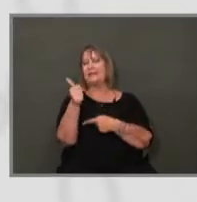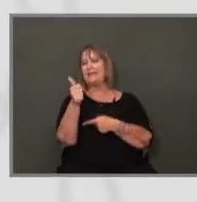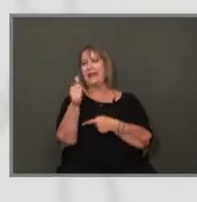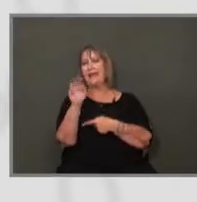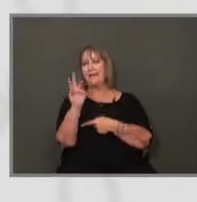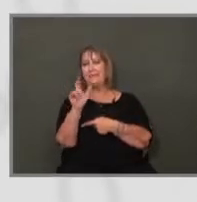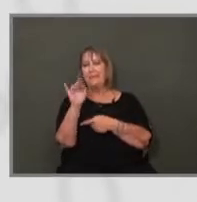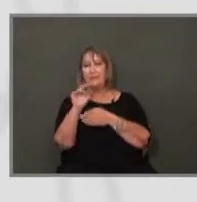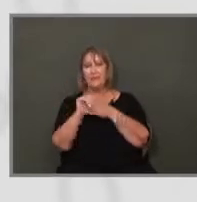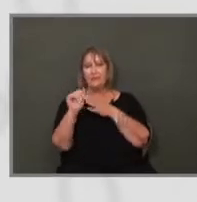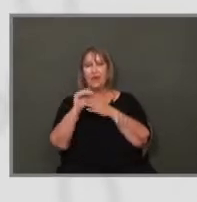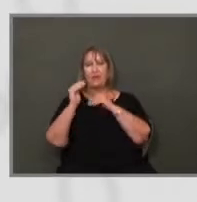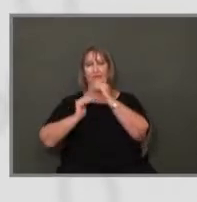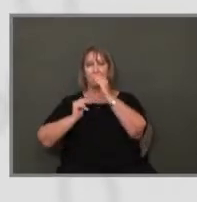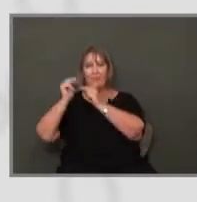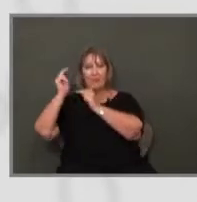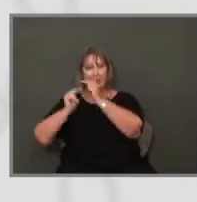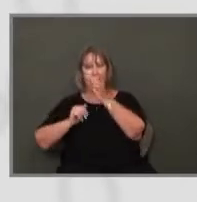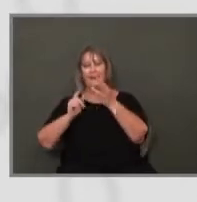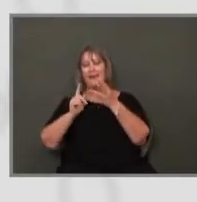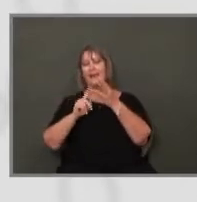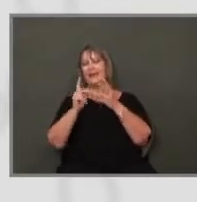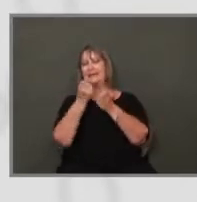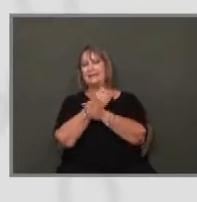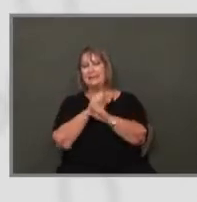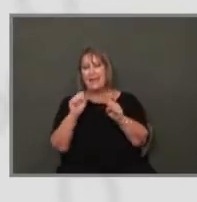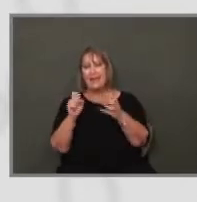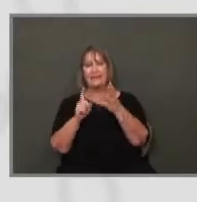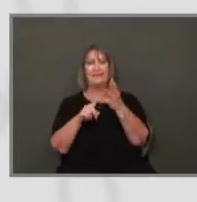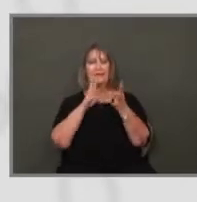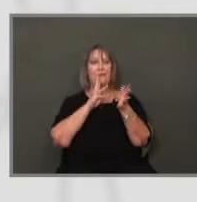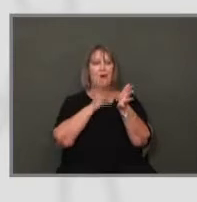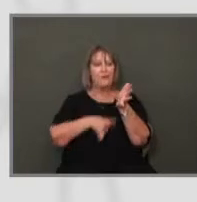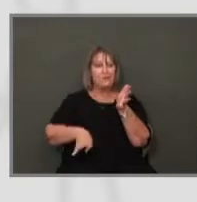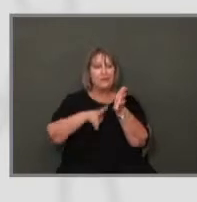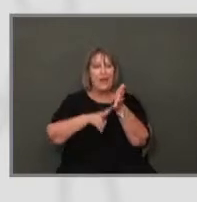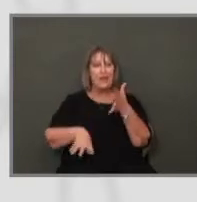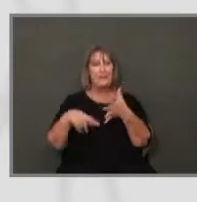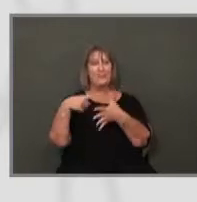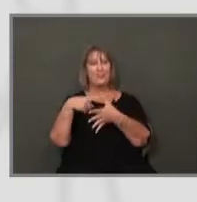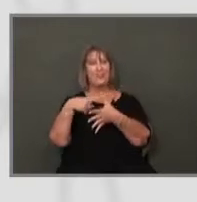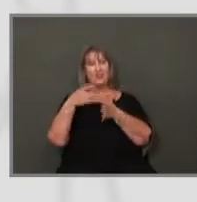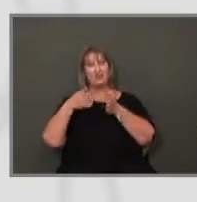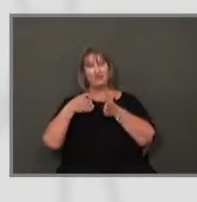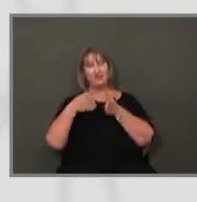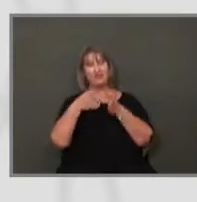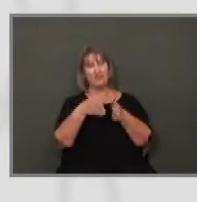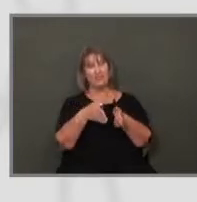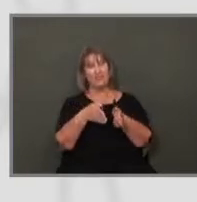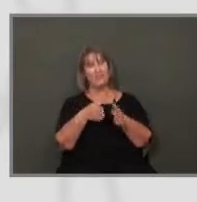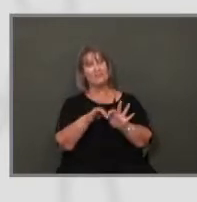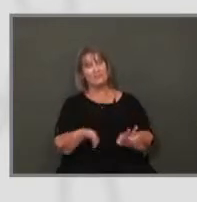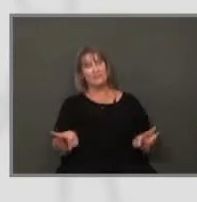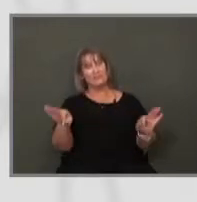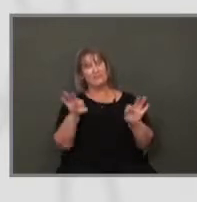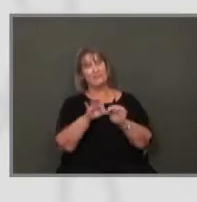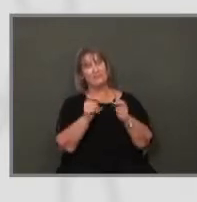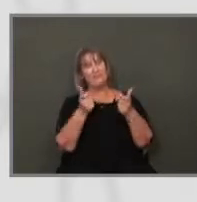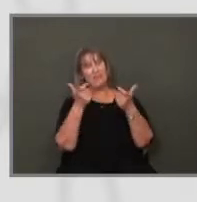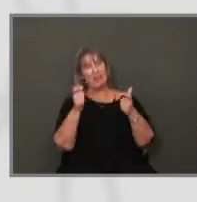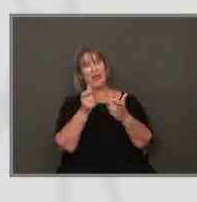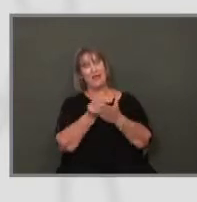capital budget. Public safety projects, we've got drainage projects. The largest on here is streets, obviously, as we